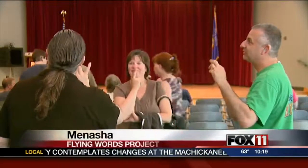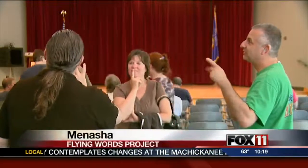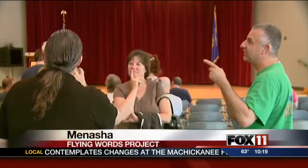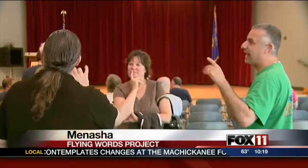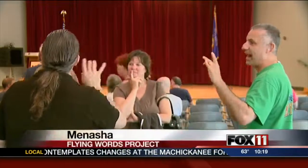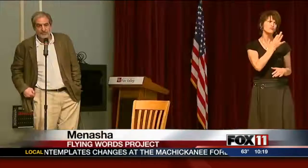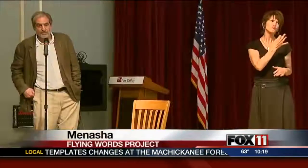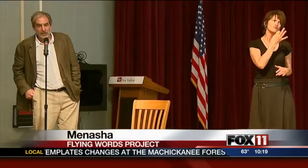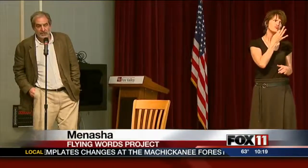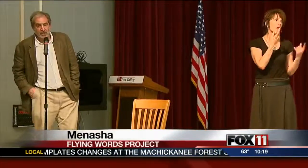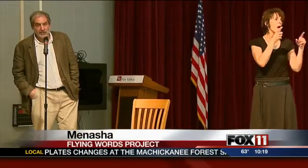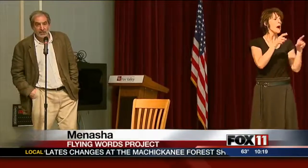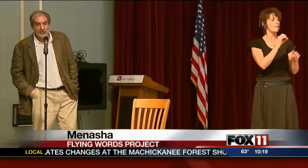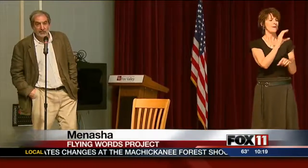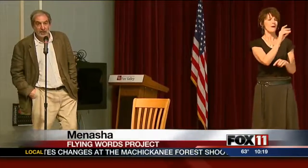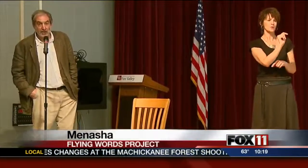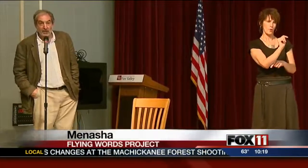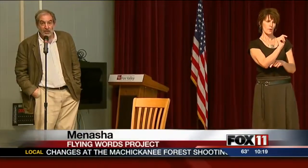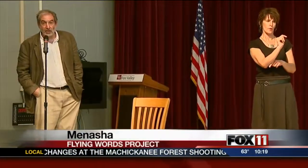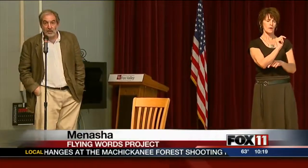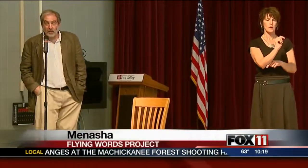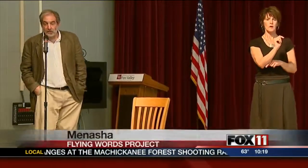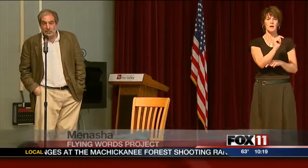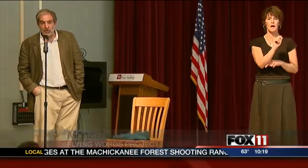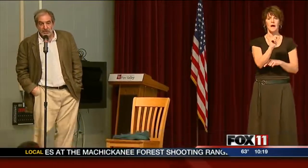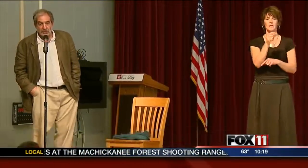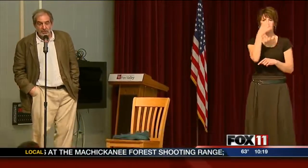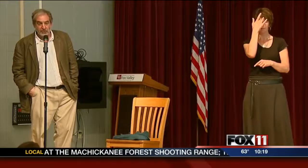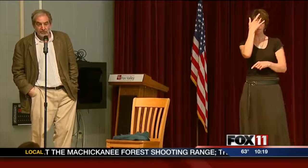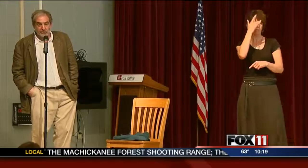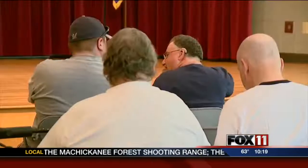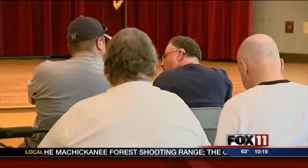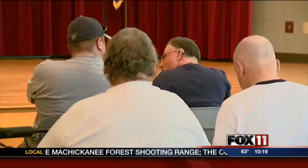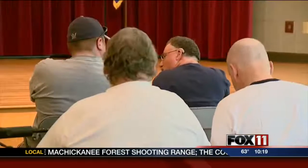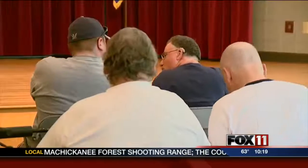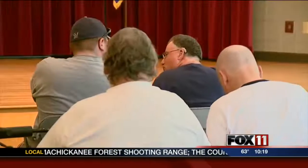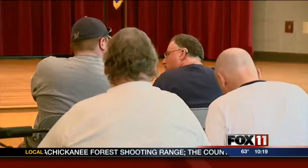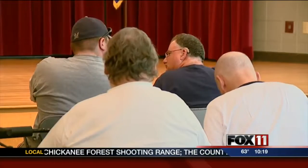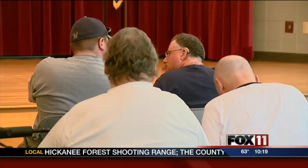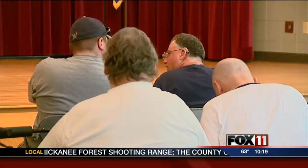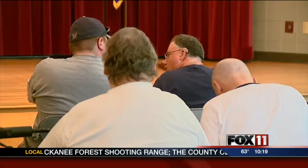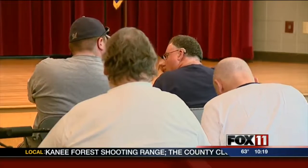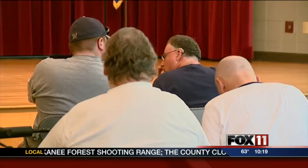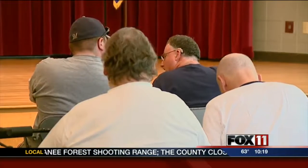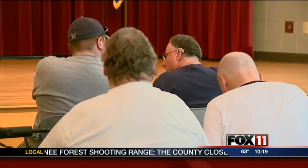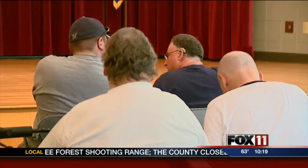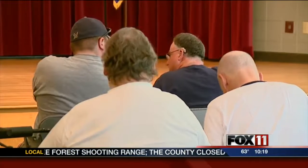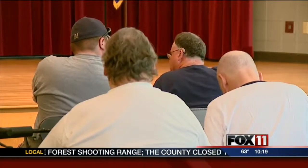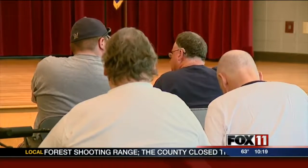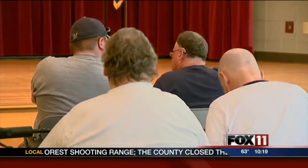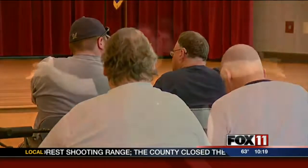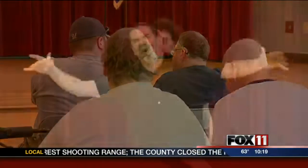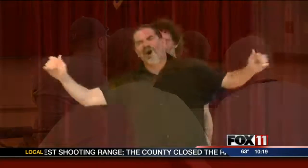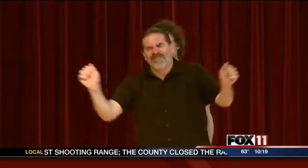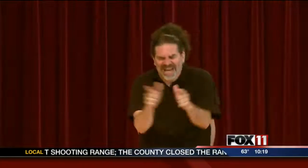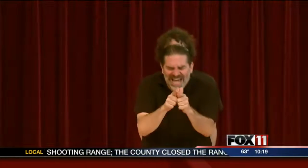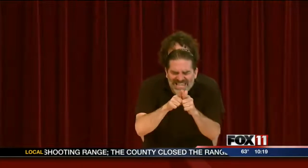an American Sign Language poetry troupe comprised of deaf poet Peter Cook and hearing co-author Kenny